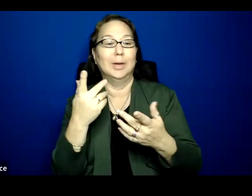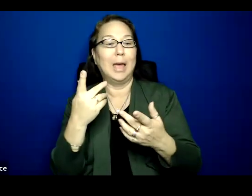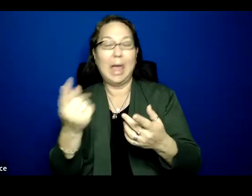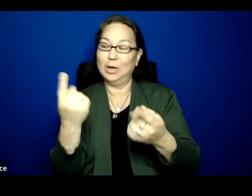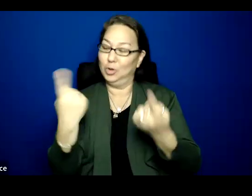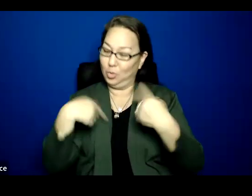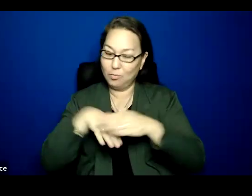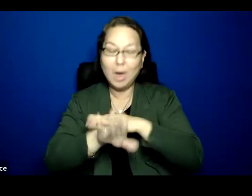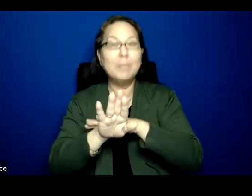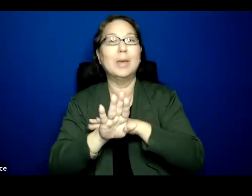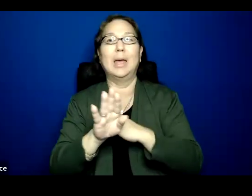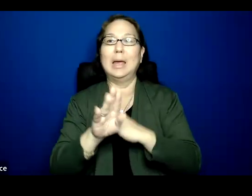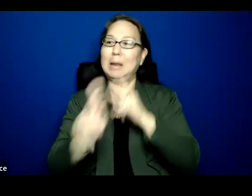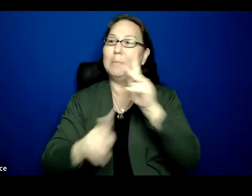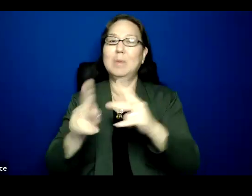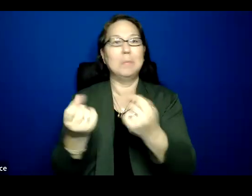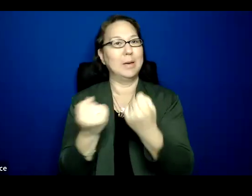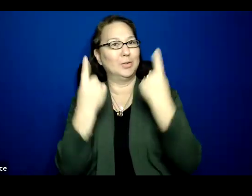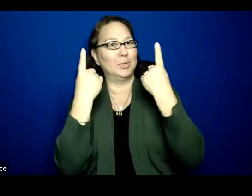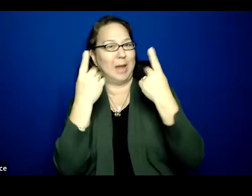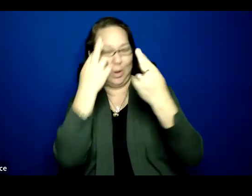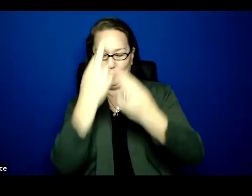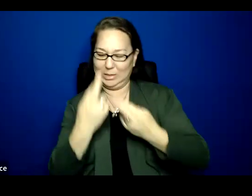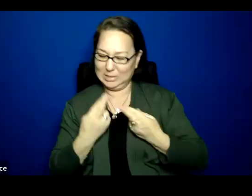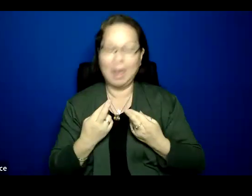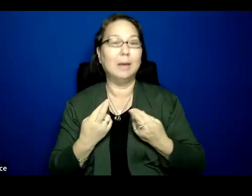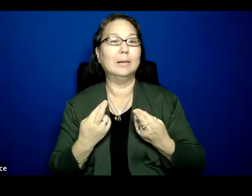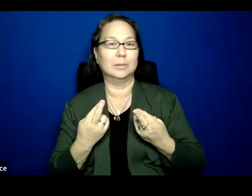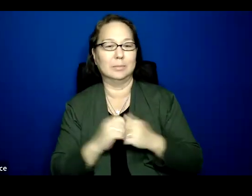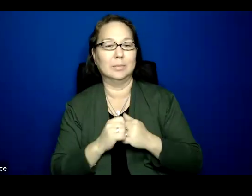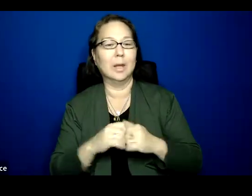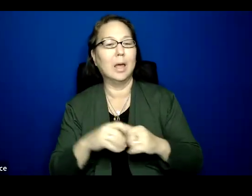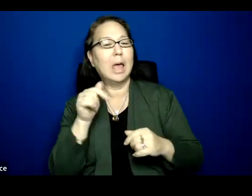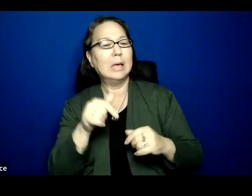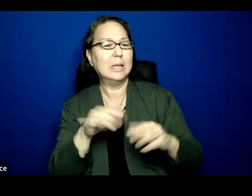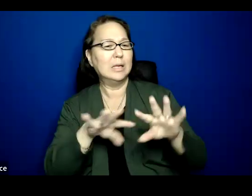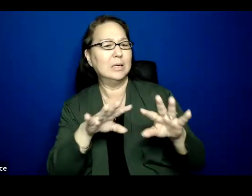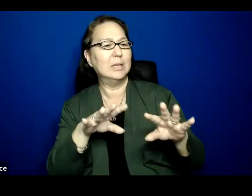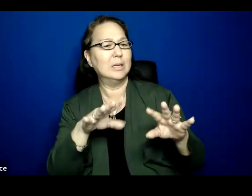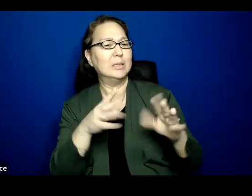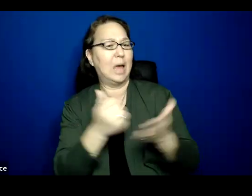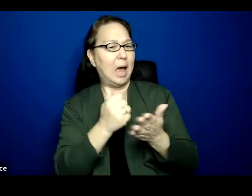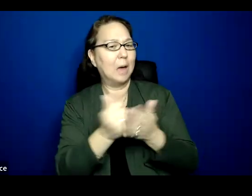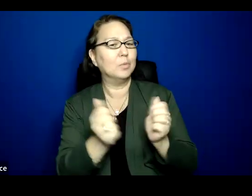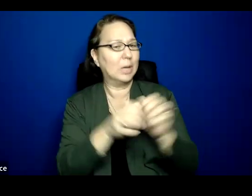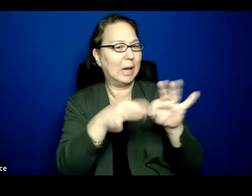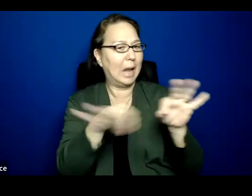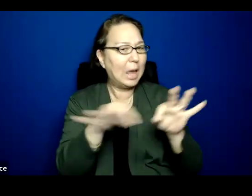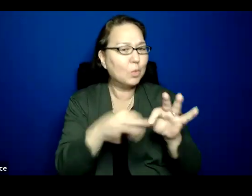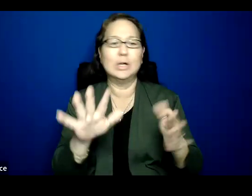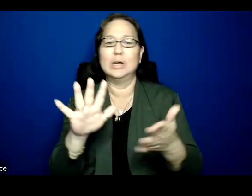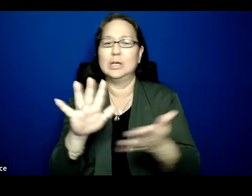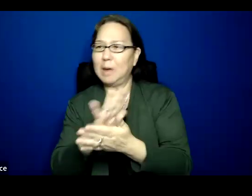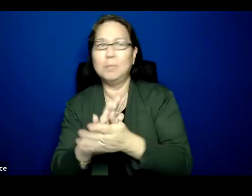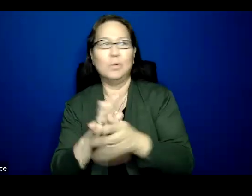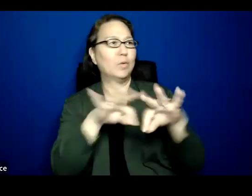and understood. Teachers take time to help with language, paperwork, family struggle, and things other school in your Cash doesn't